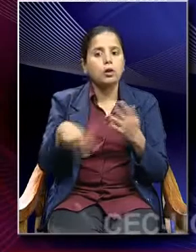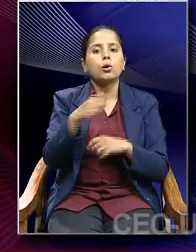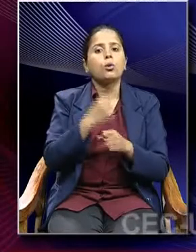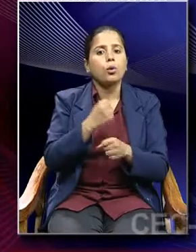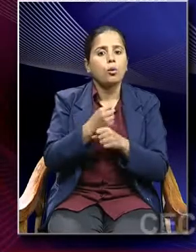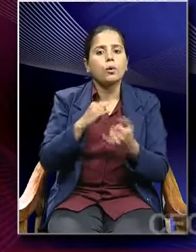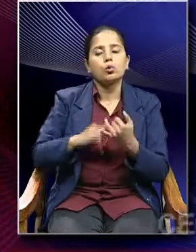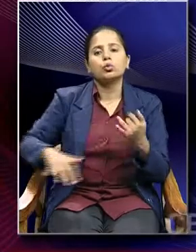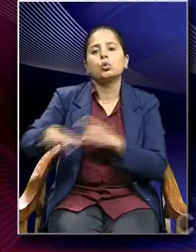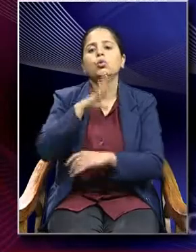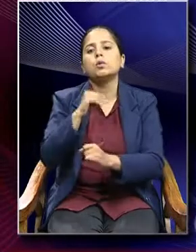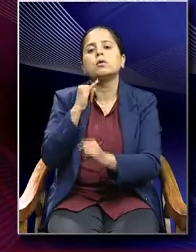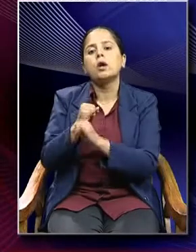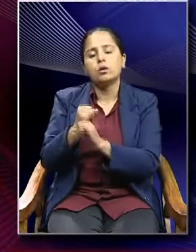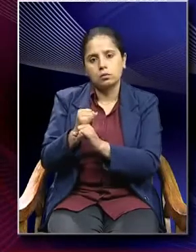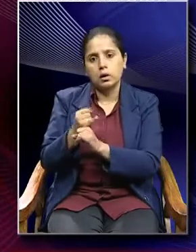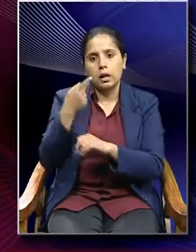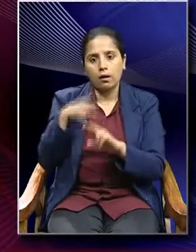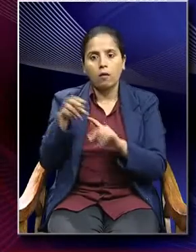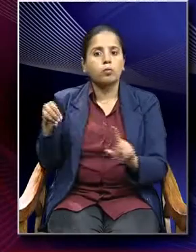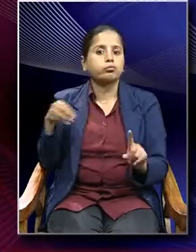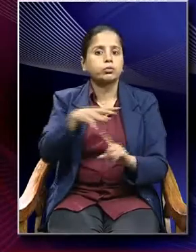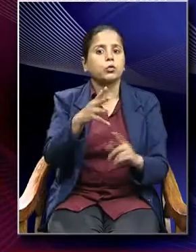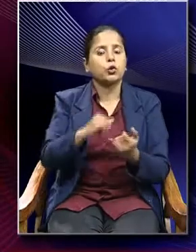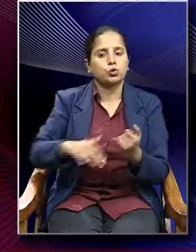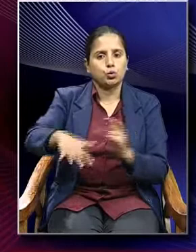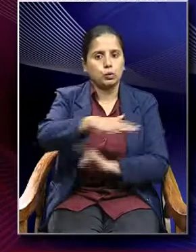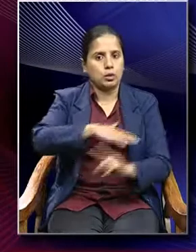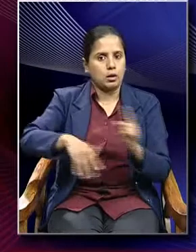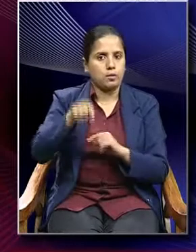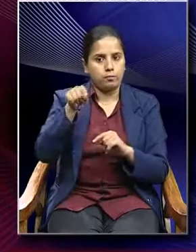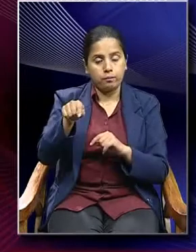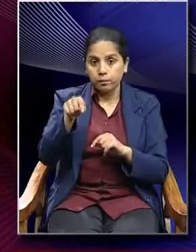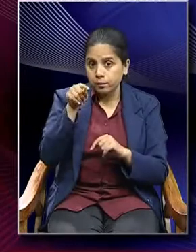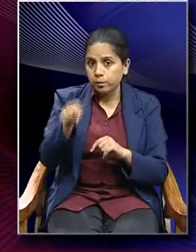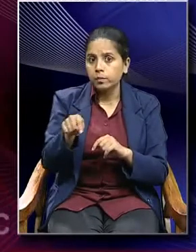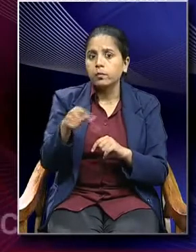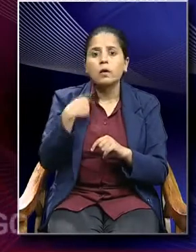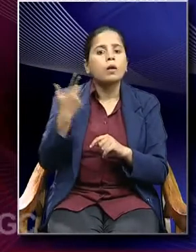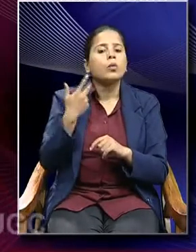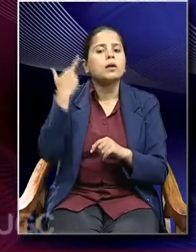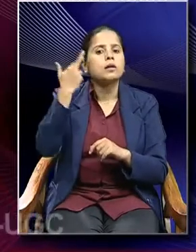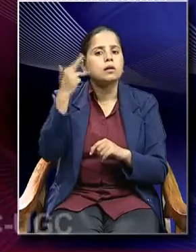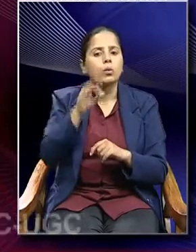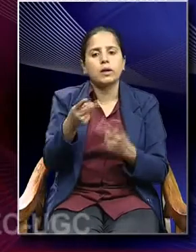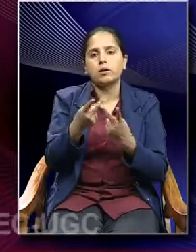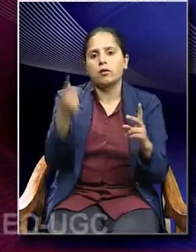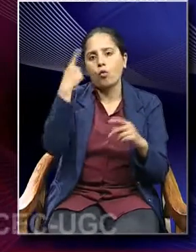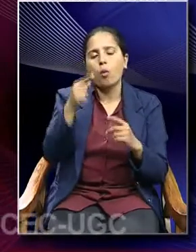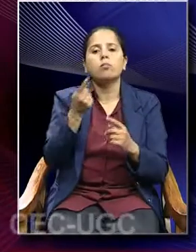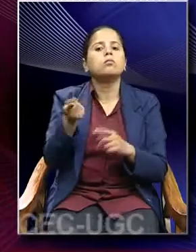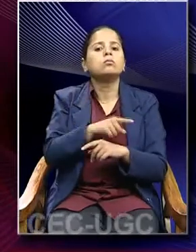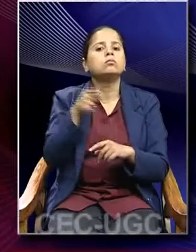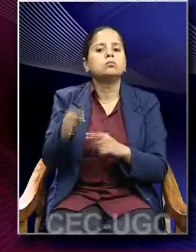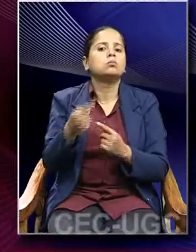social institution that affects the society, and that is what is kind of different from political